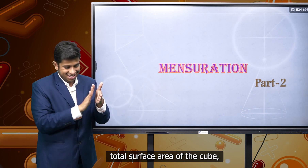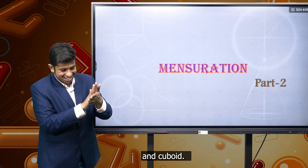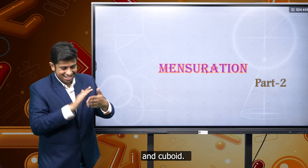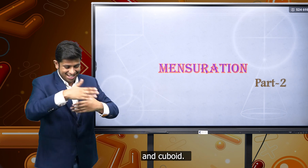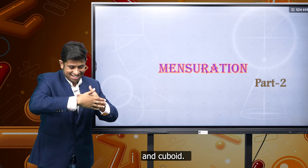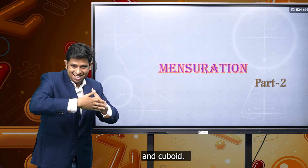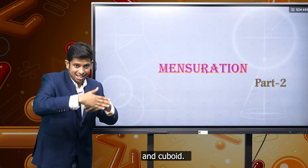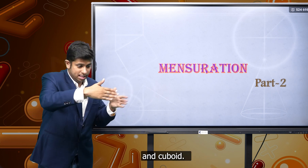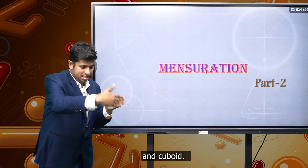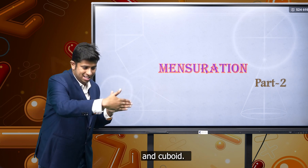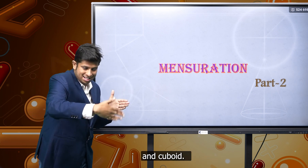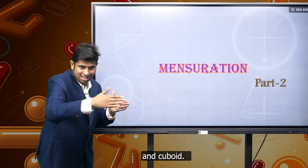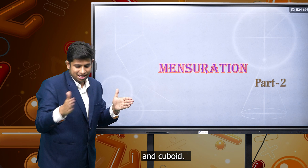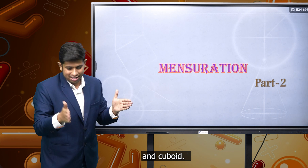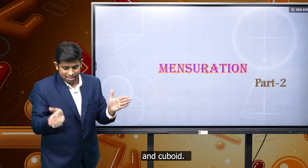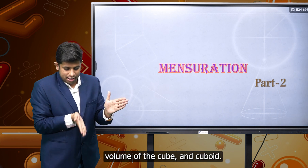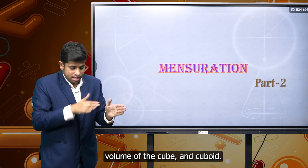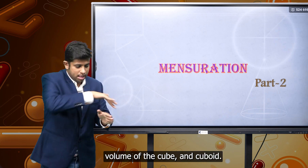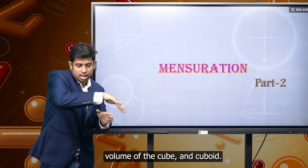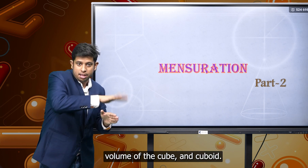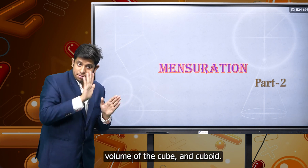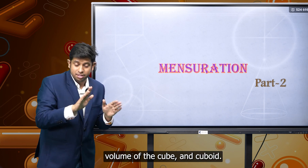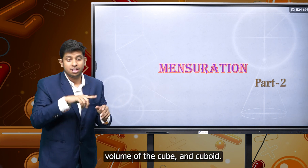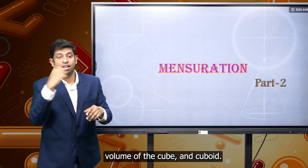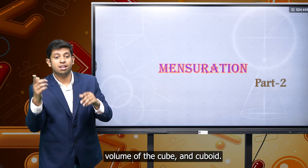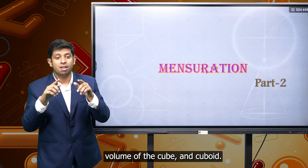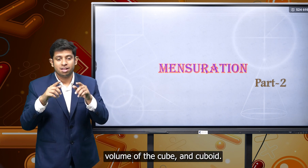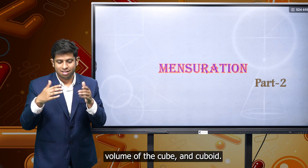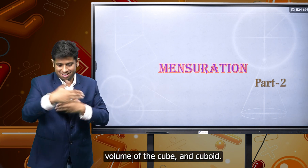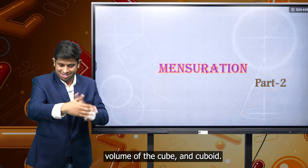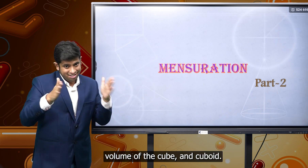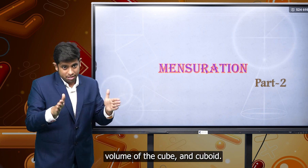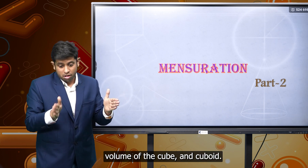and cuboid, volume of the cube and cuboid.